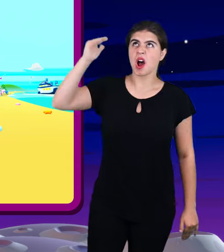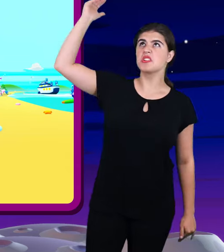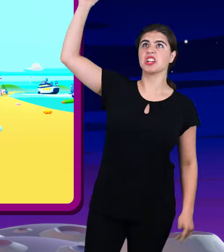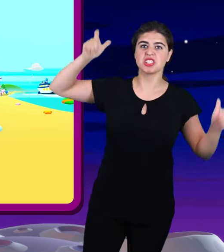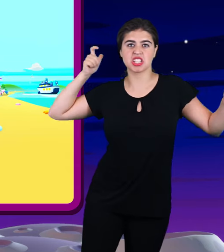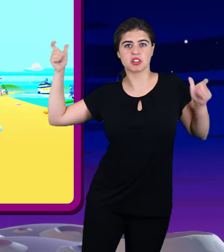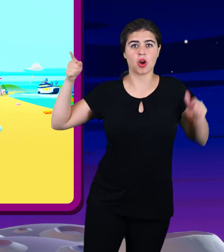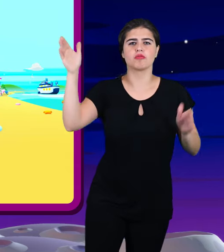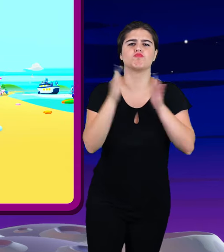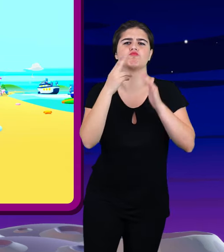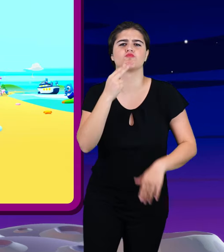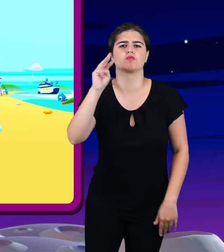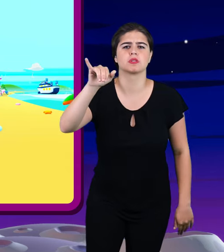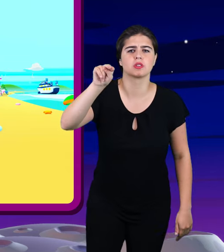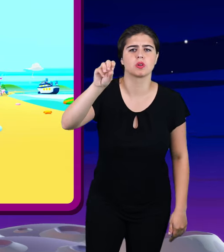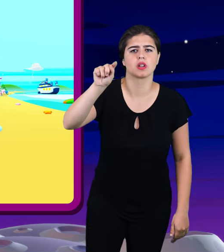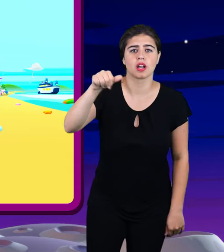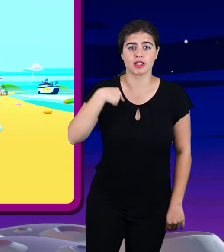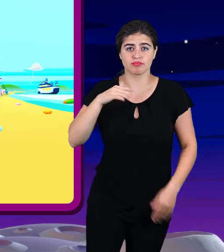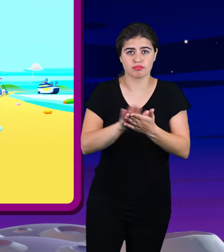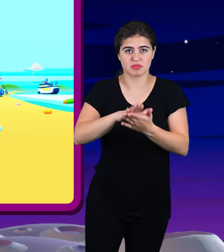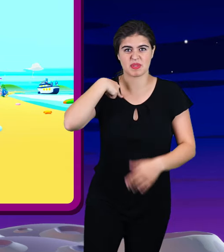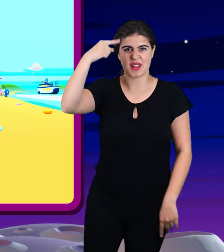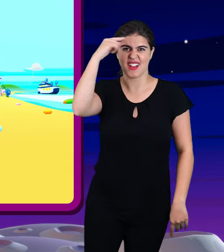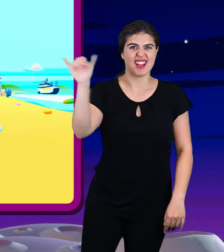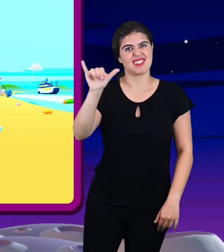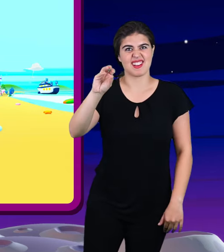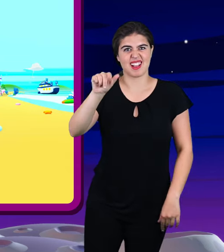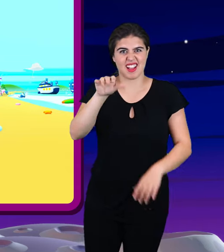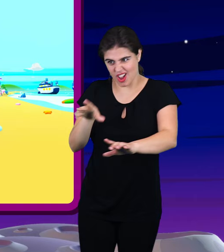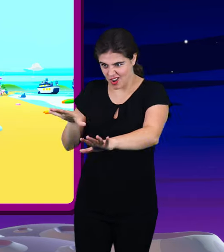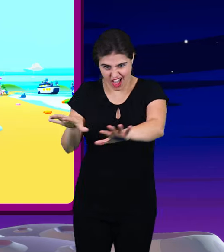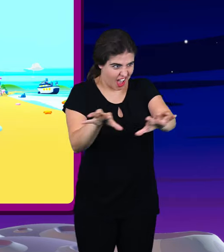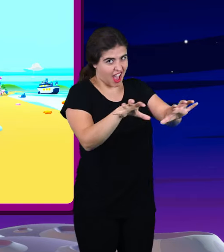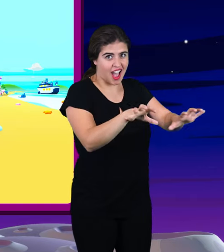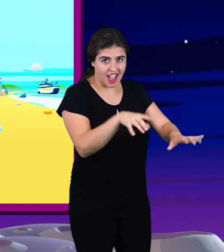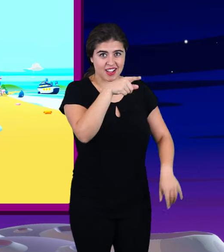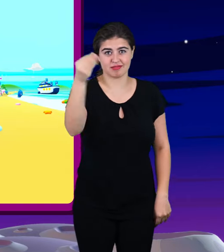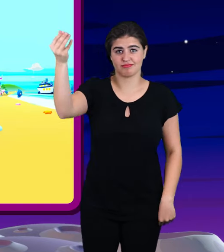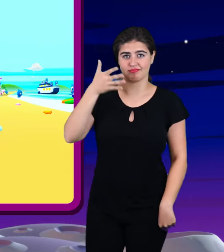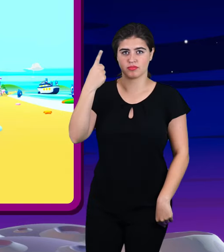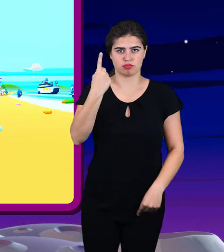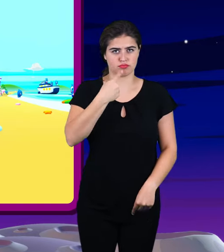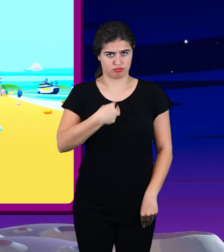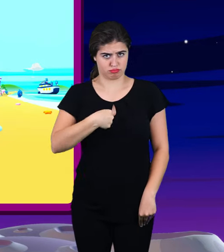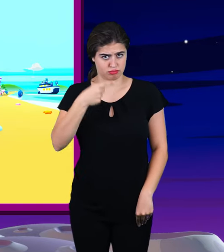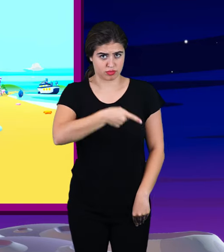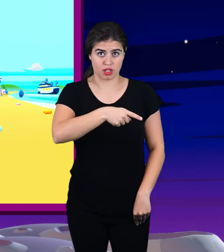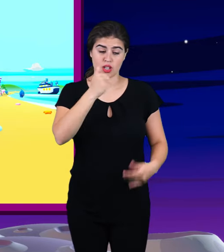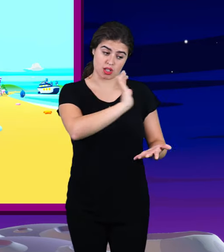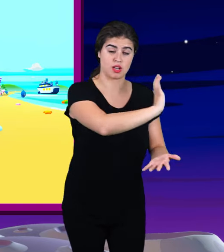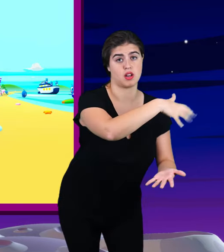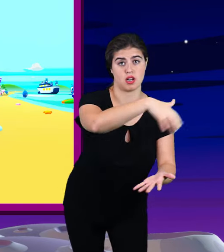Mamasota, from a small town of Minnesota, clean up with a mind. I am just like Yoda, so she always tells me que todo lo